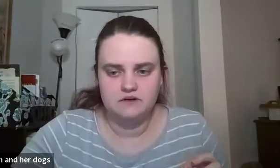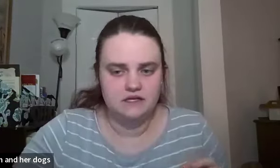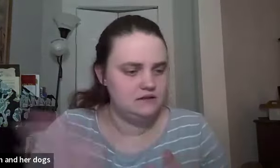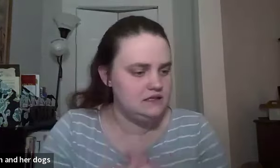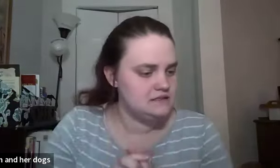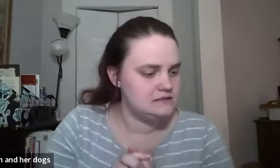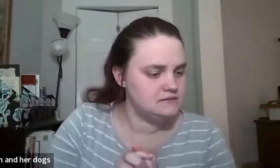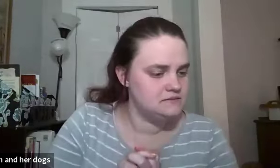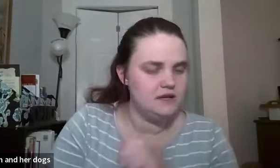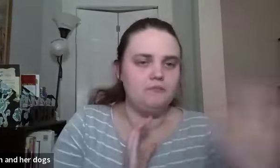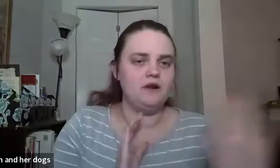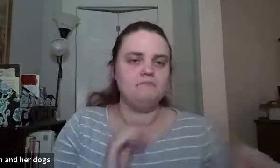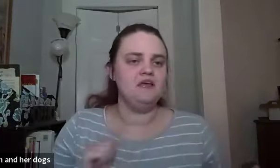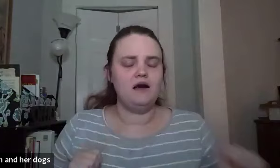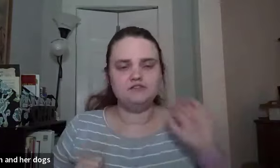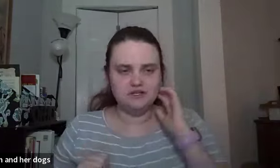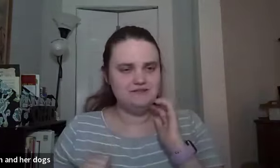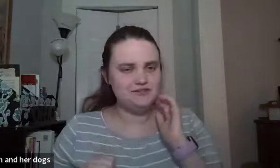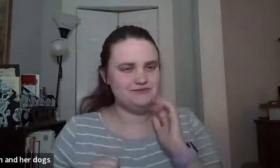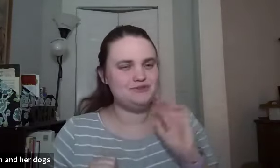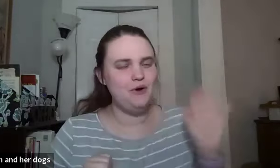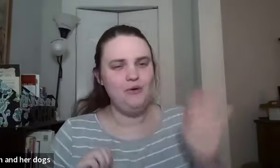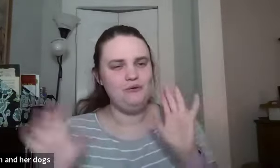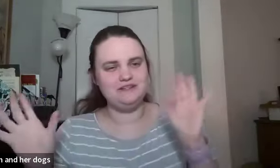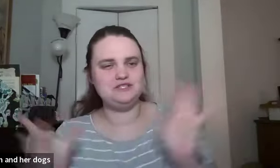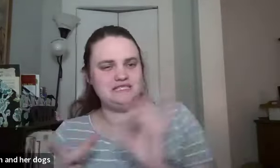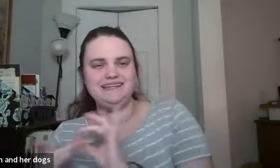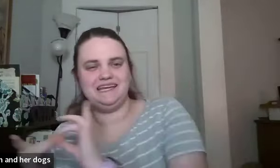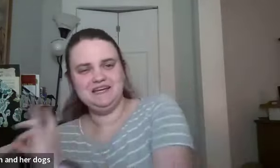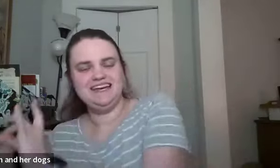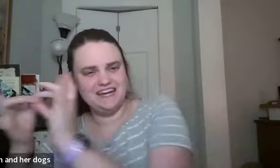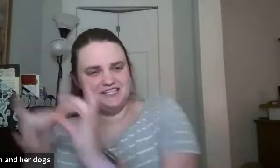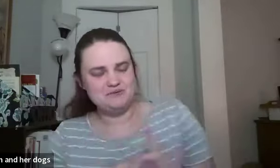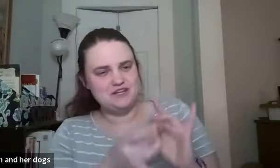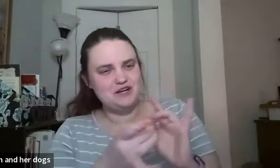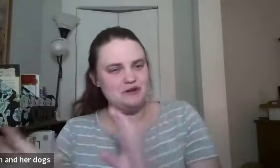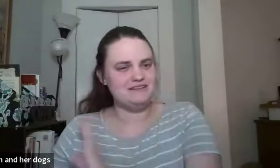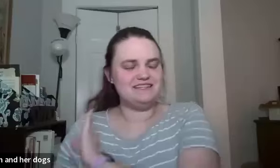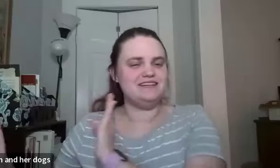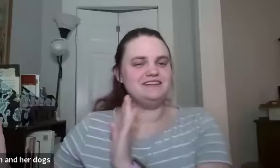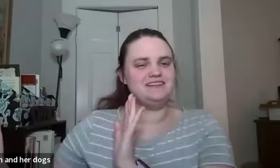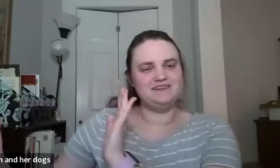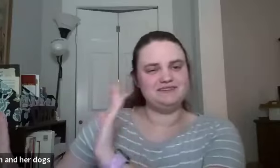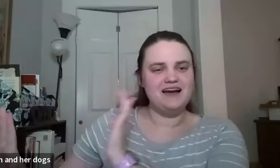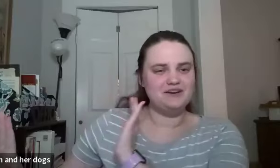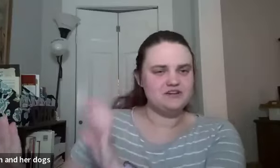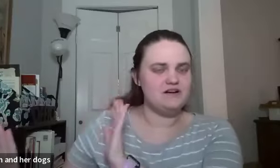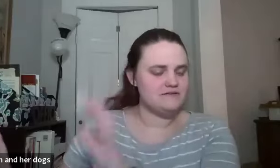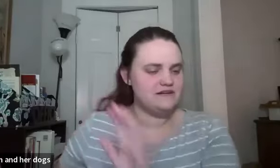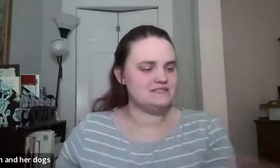Alrighty, let's see. No, we're not. I was trying to, there's a whole interesting like connection I was gonna bring, and I was like, no, because I could talk for the next like